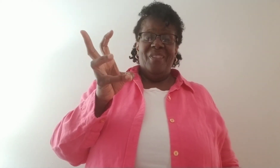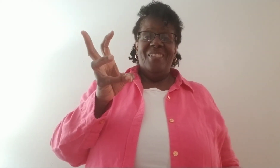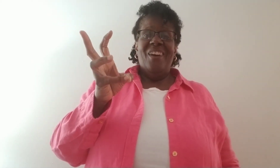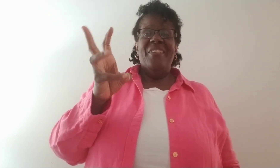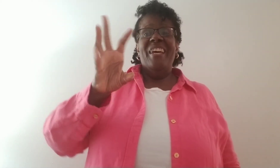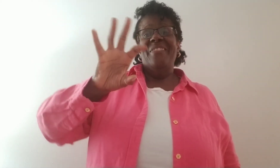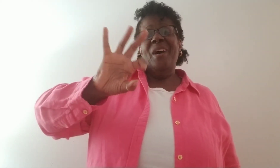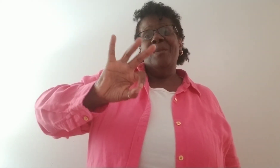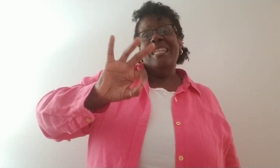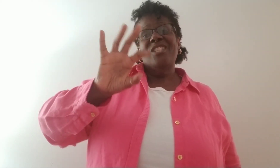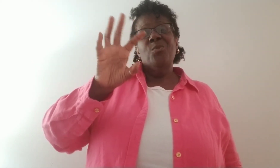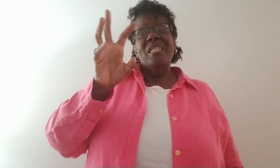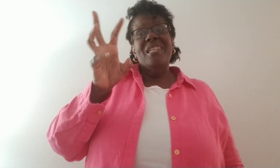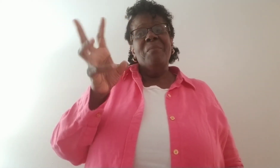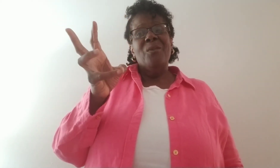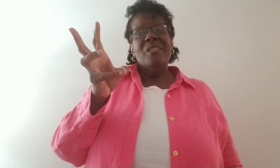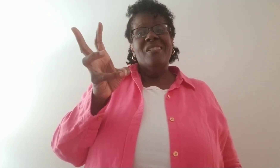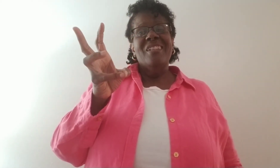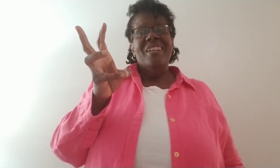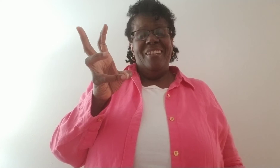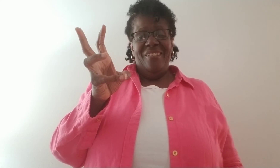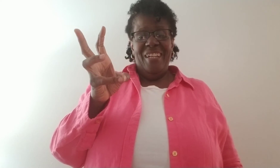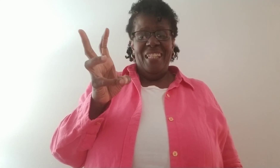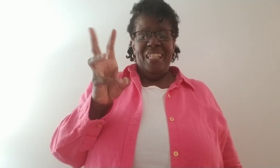$896,984. Saw that? That was that twisting motion, right?